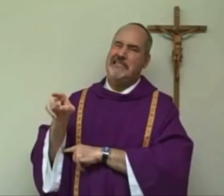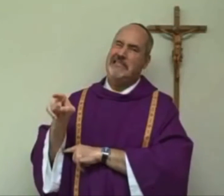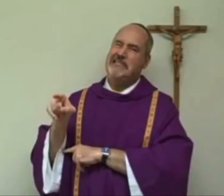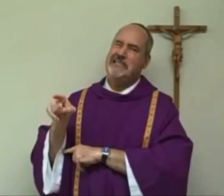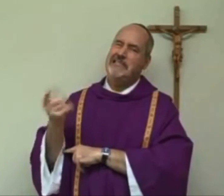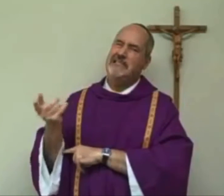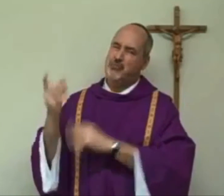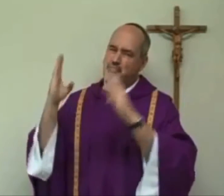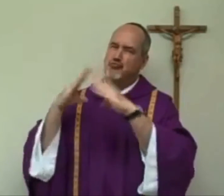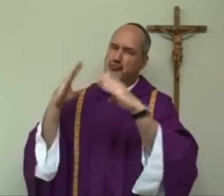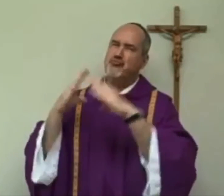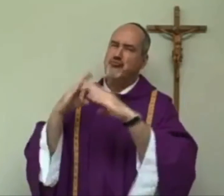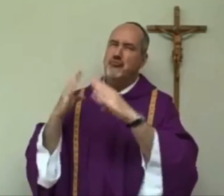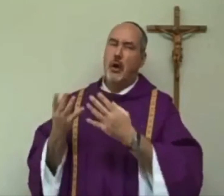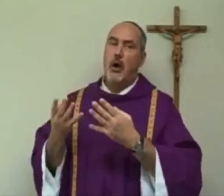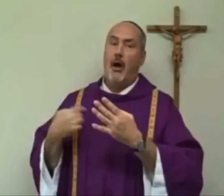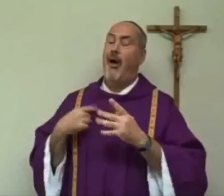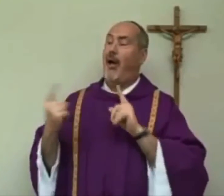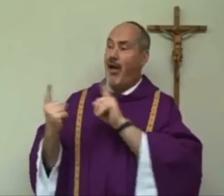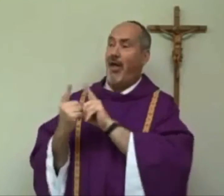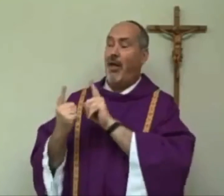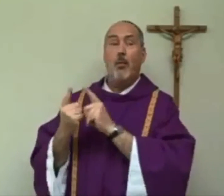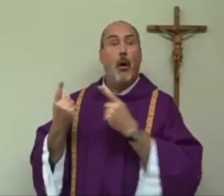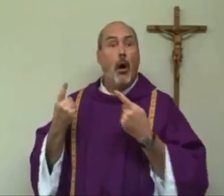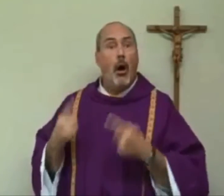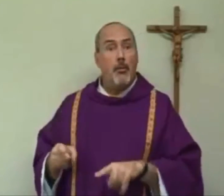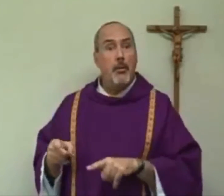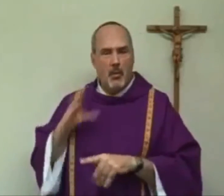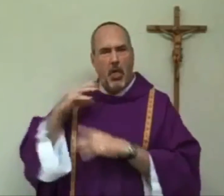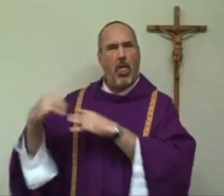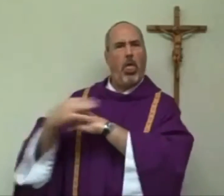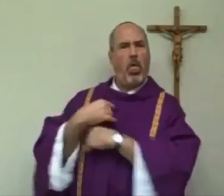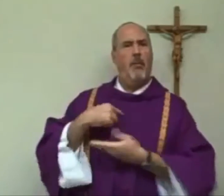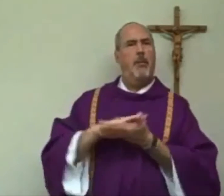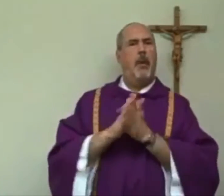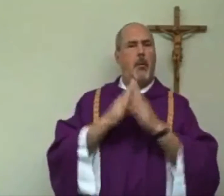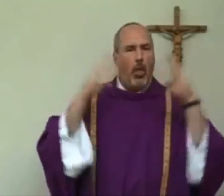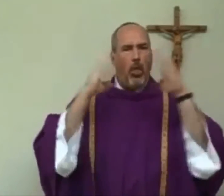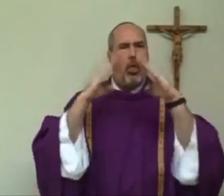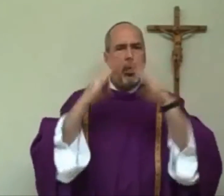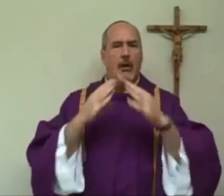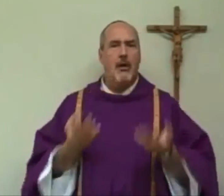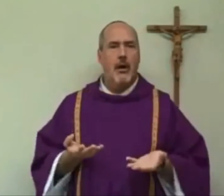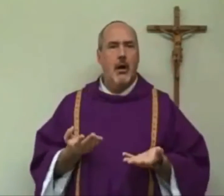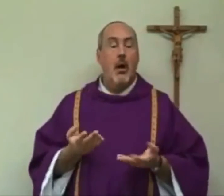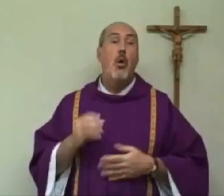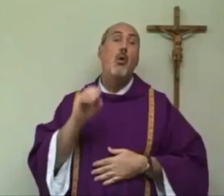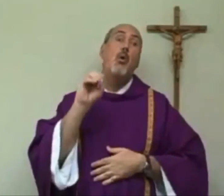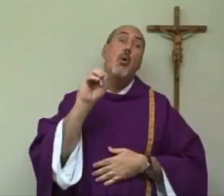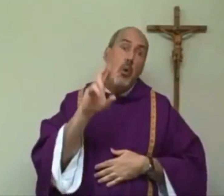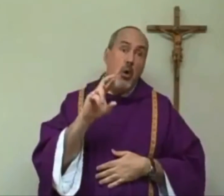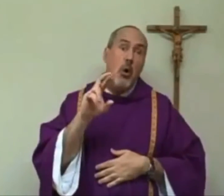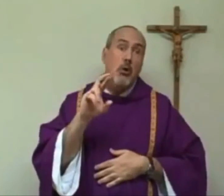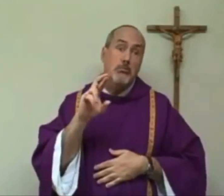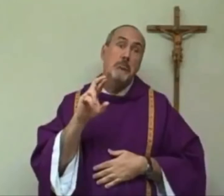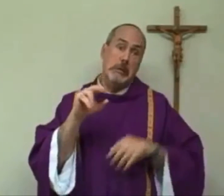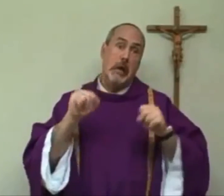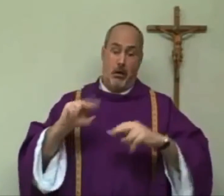Well, Jimmy seems to be kind of a troublemaker and has issues. And if I hang around with him a lot, it's possible that I too could